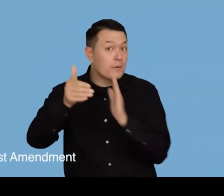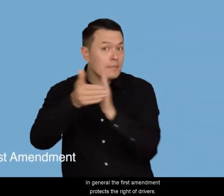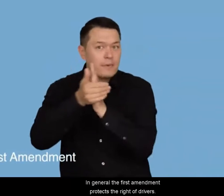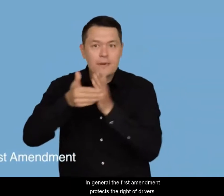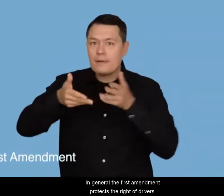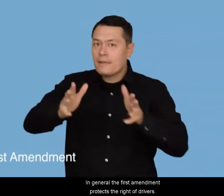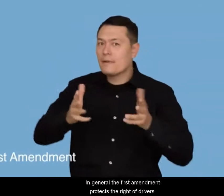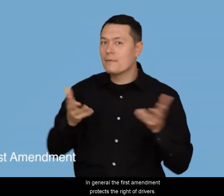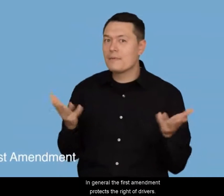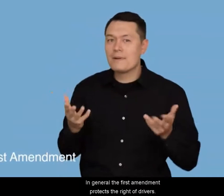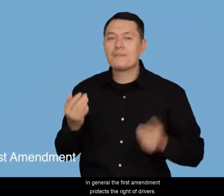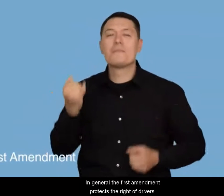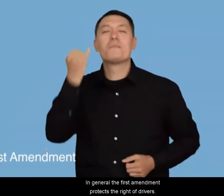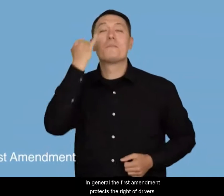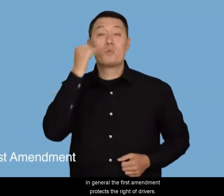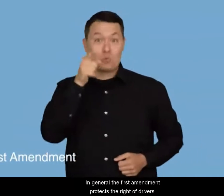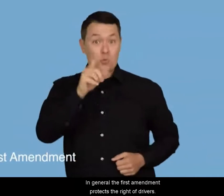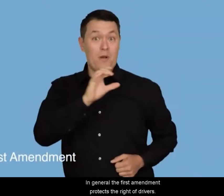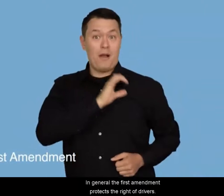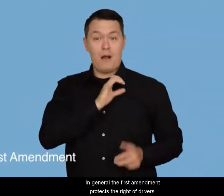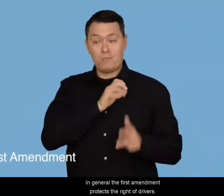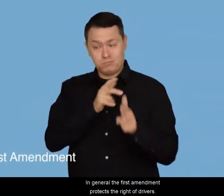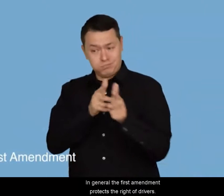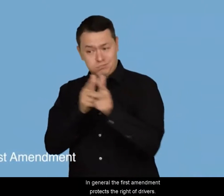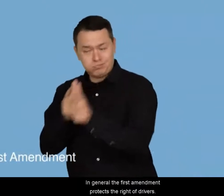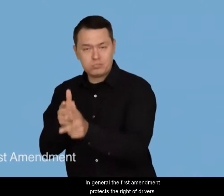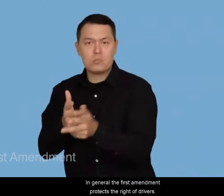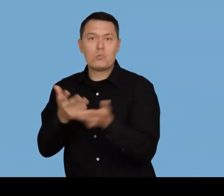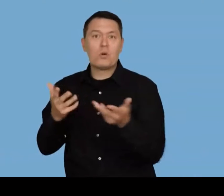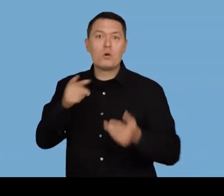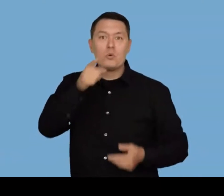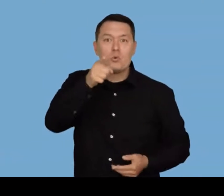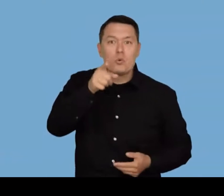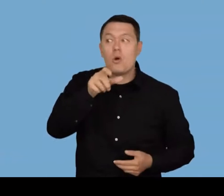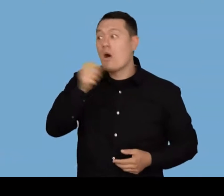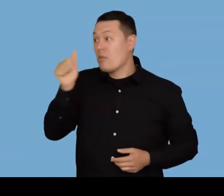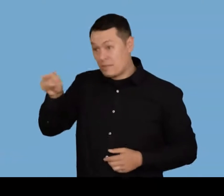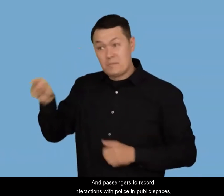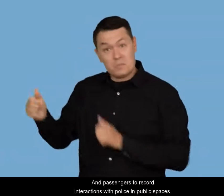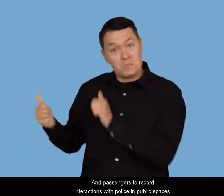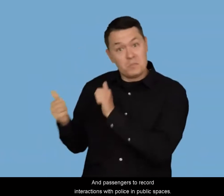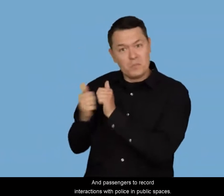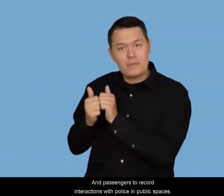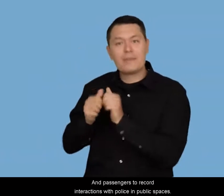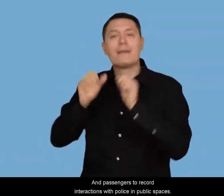In general, the First Amendment protects the rights of drivers and passengers to